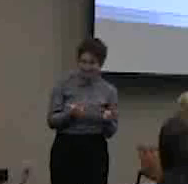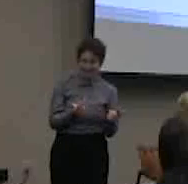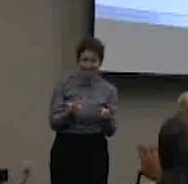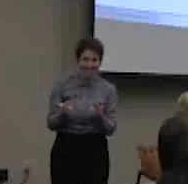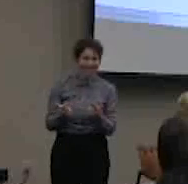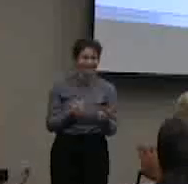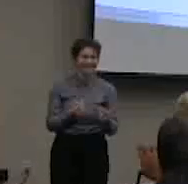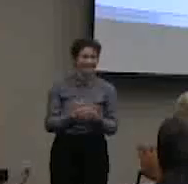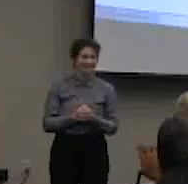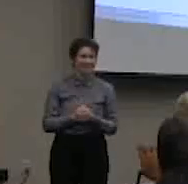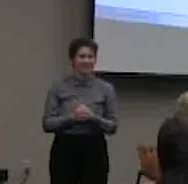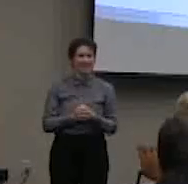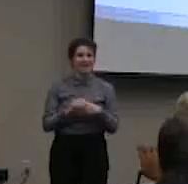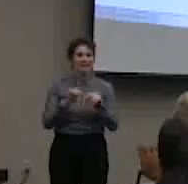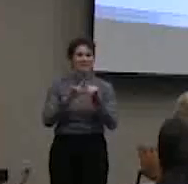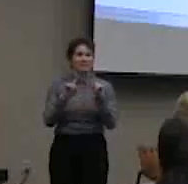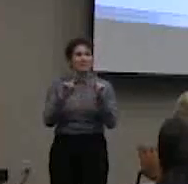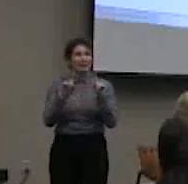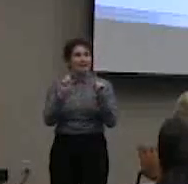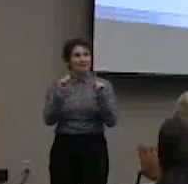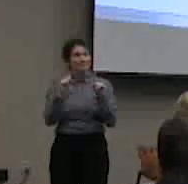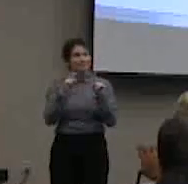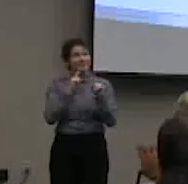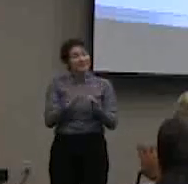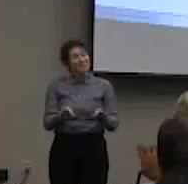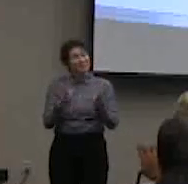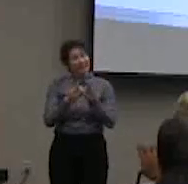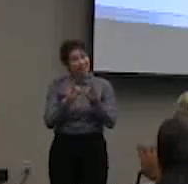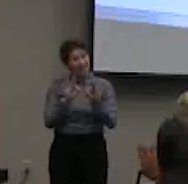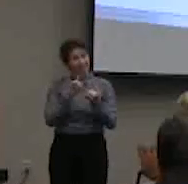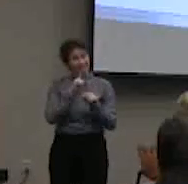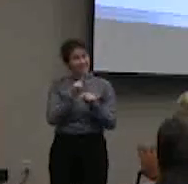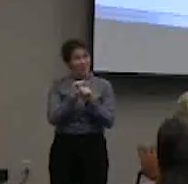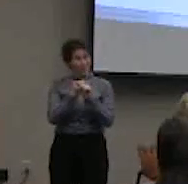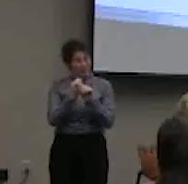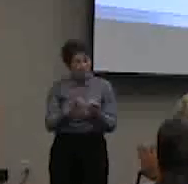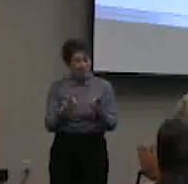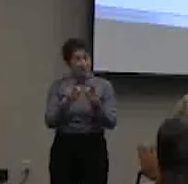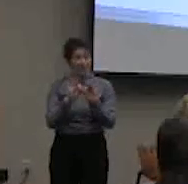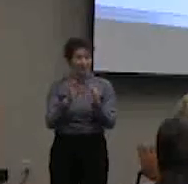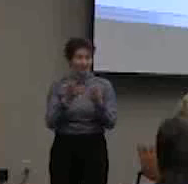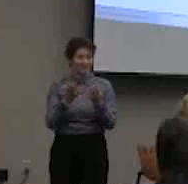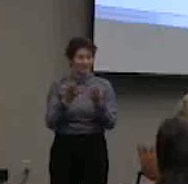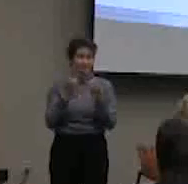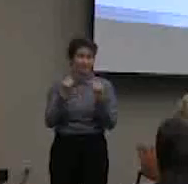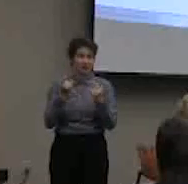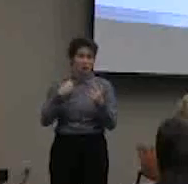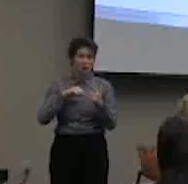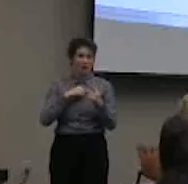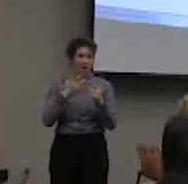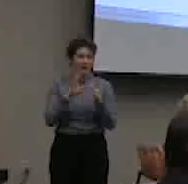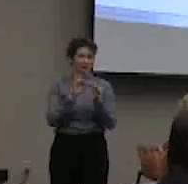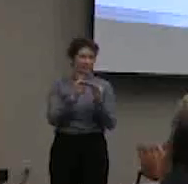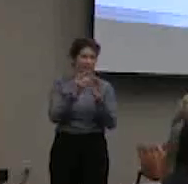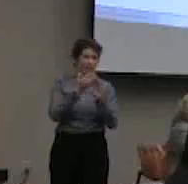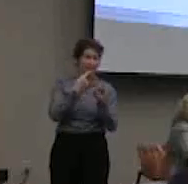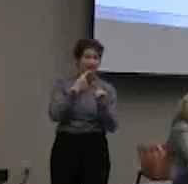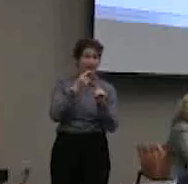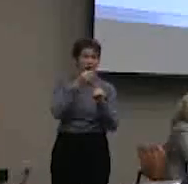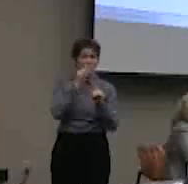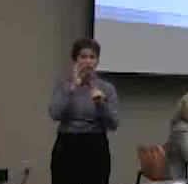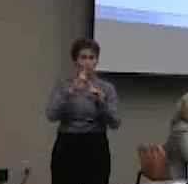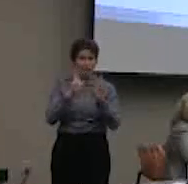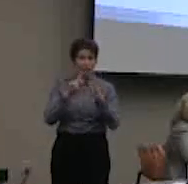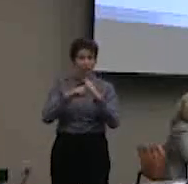but it's worth it, very much worth it. So we are, as I said earlier, we're getting ready to roll out our